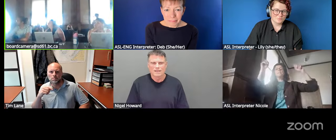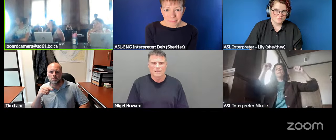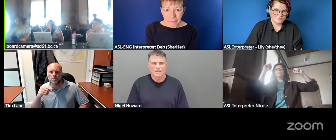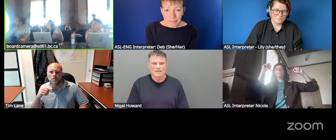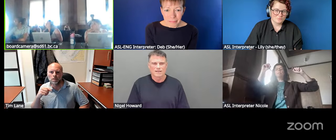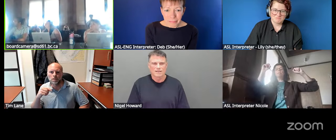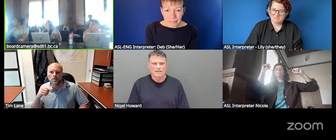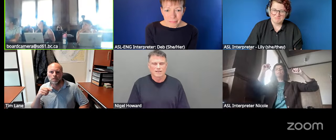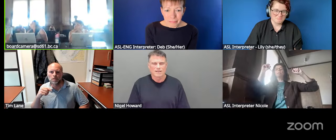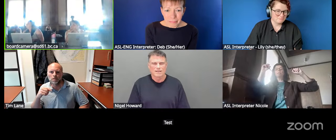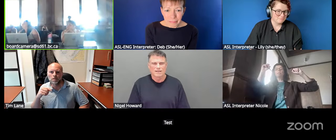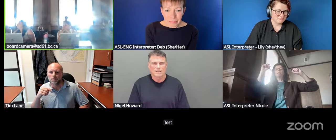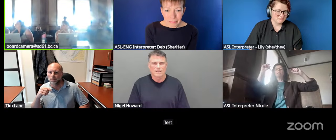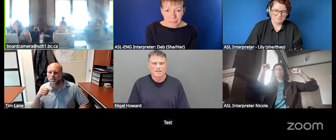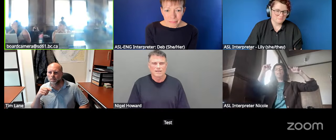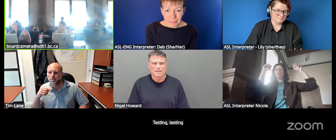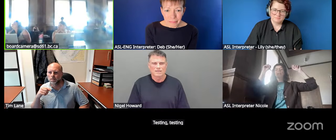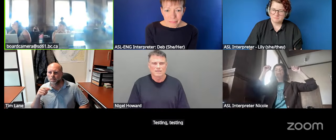Testing, testing.